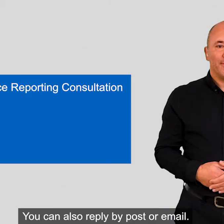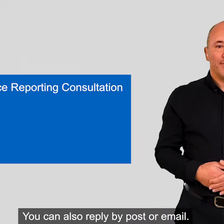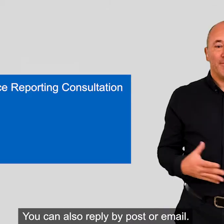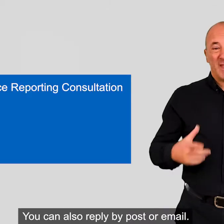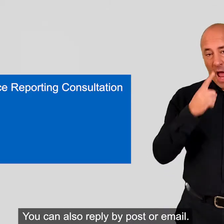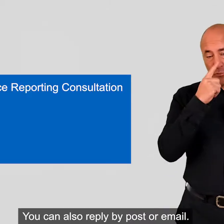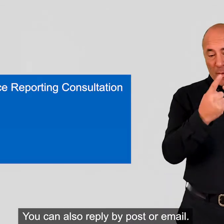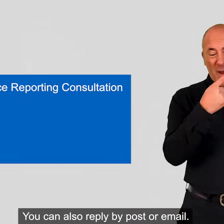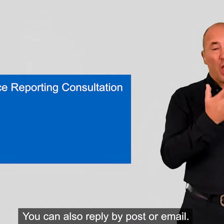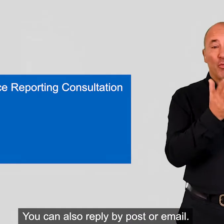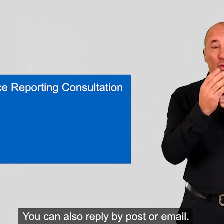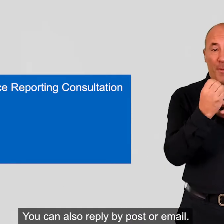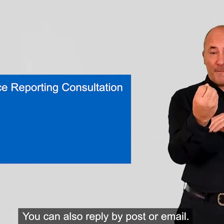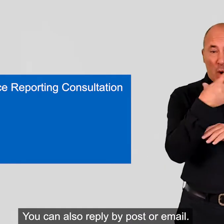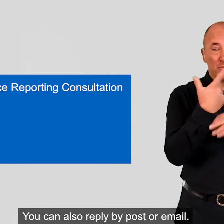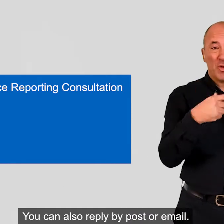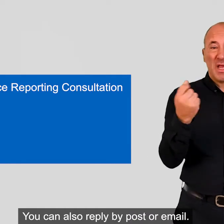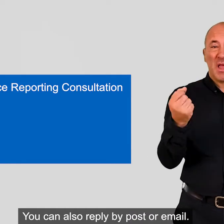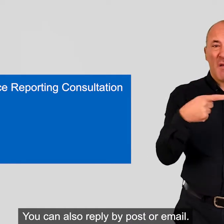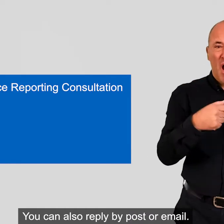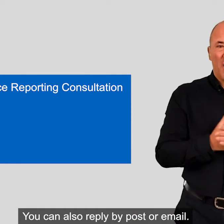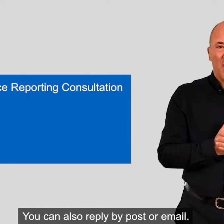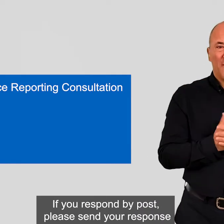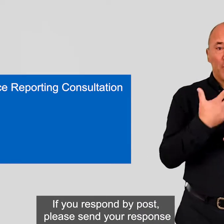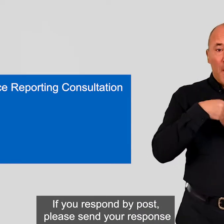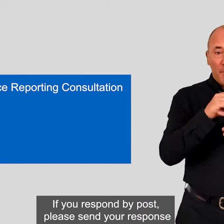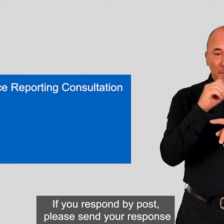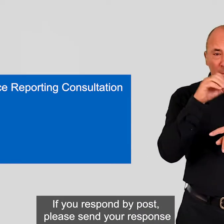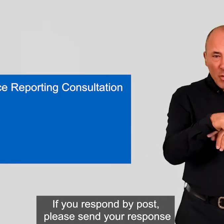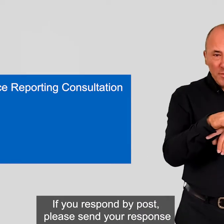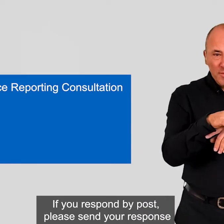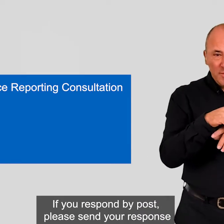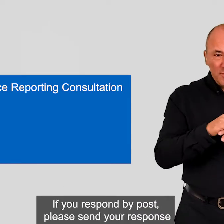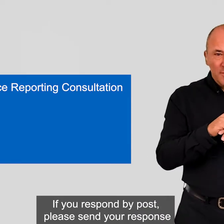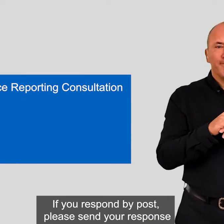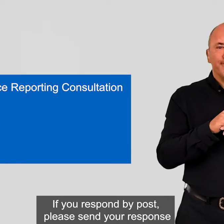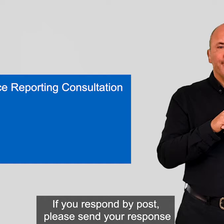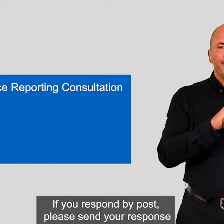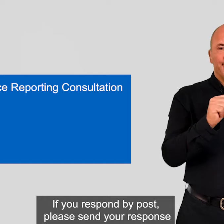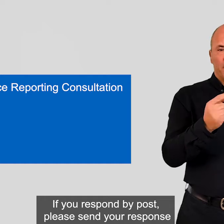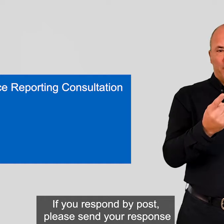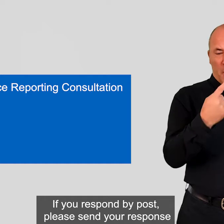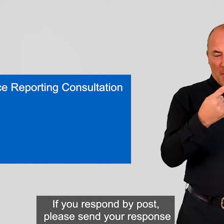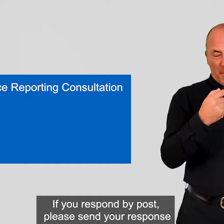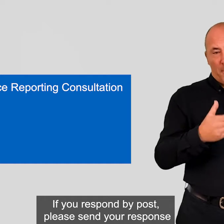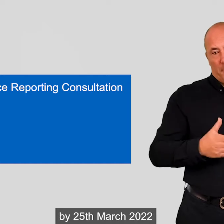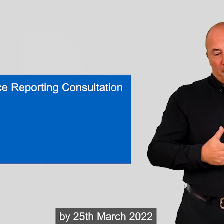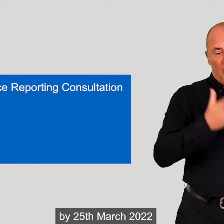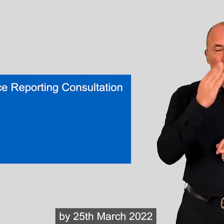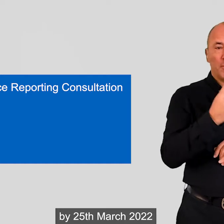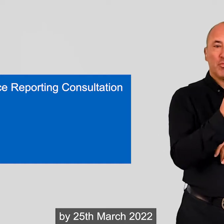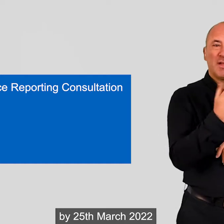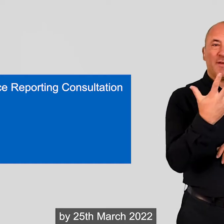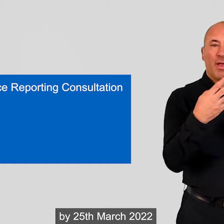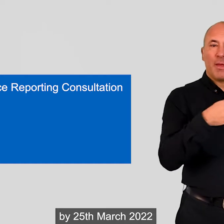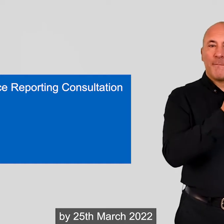You can also reply by post or email. If you respond by post, please send your response by 25th of